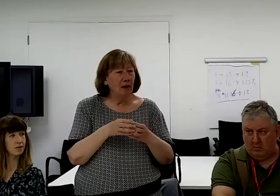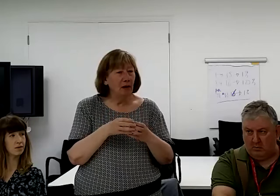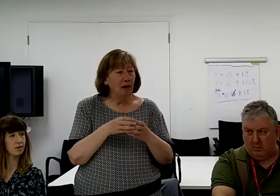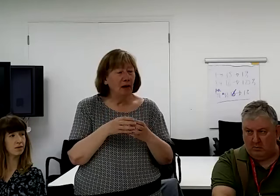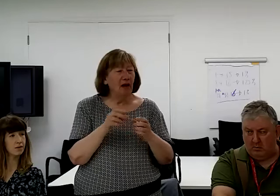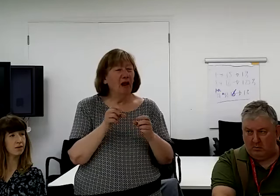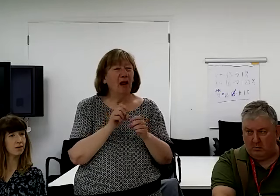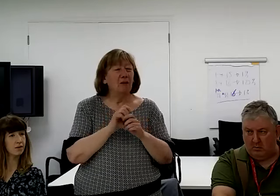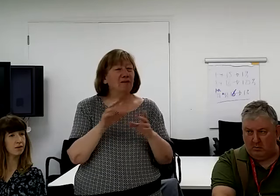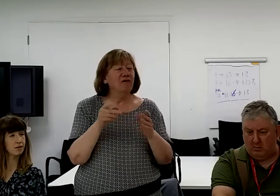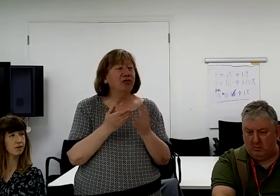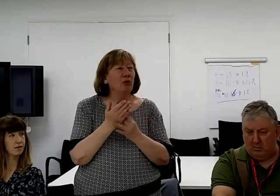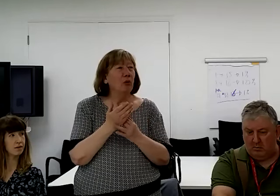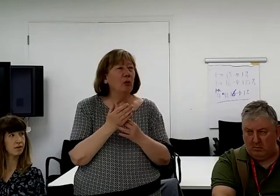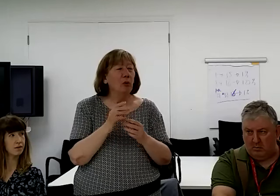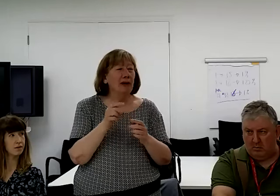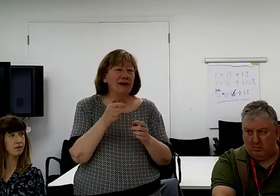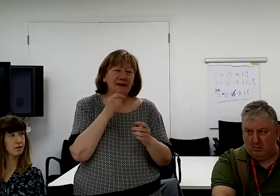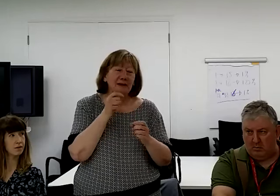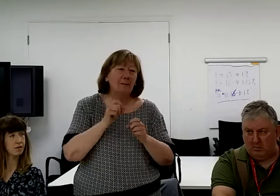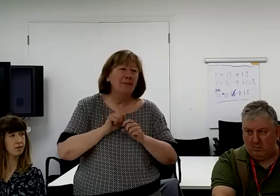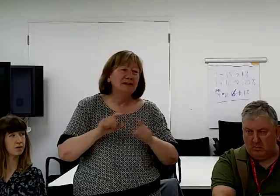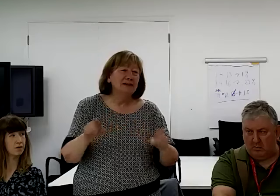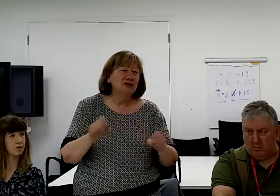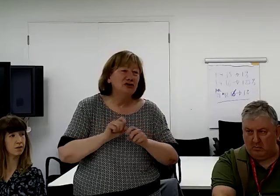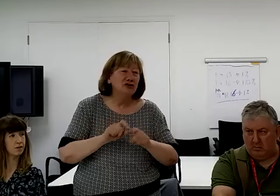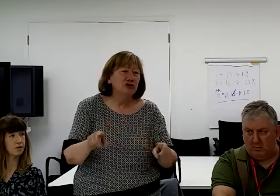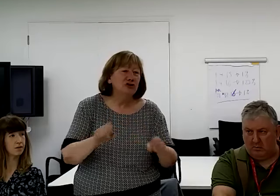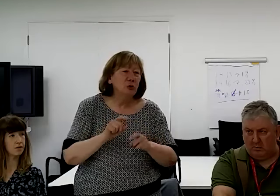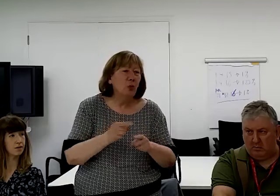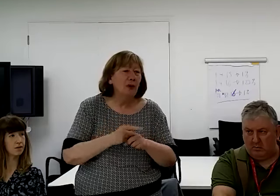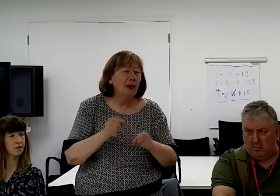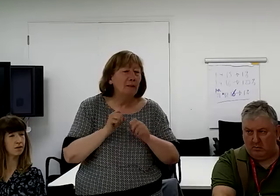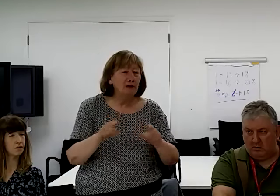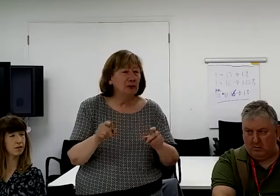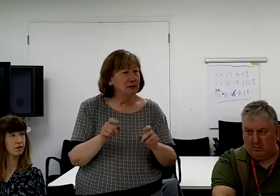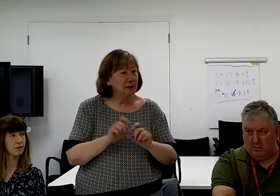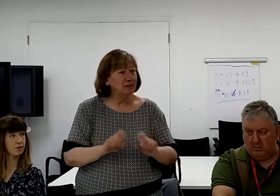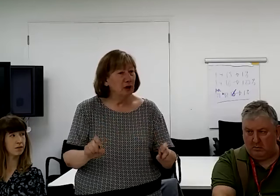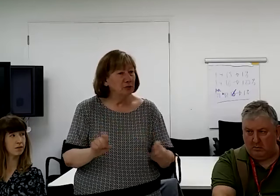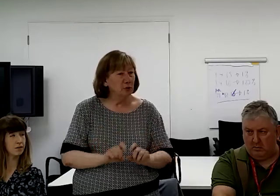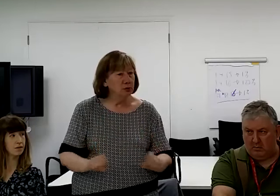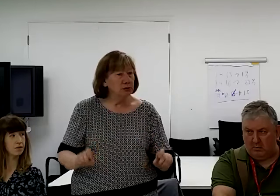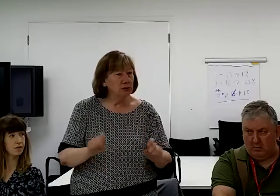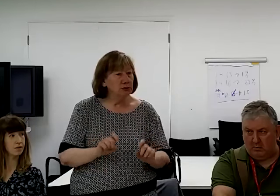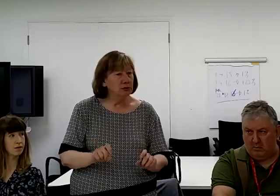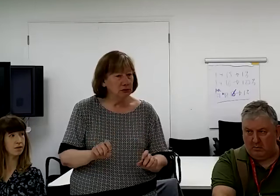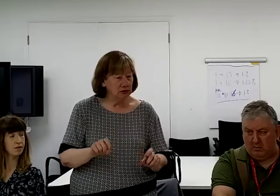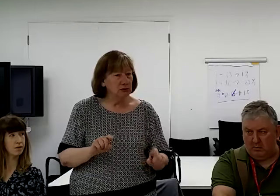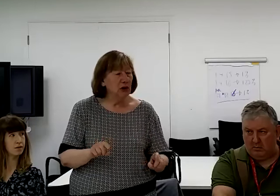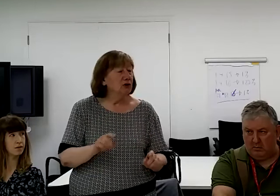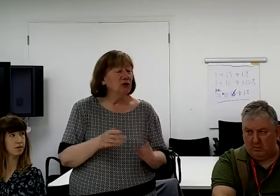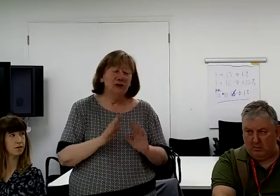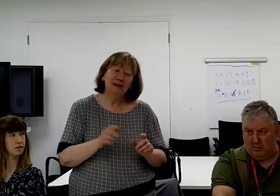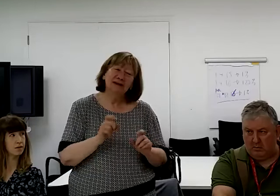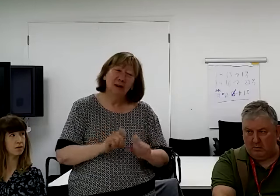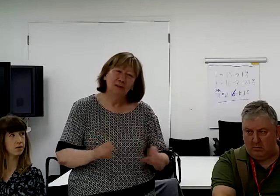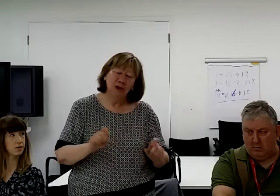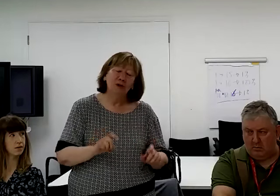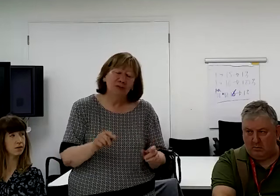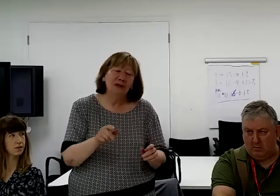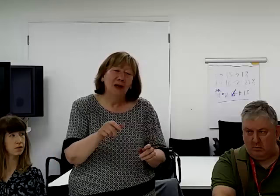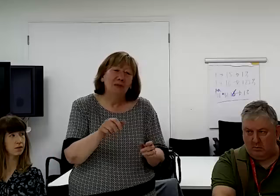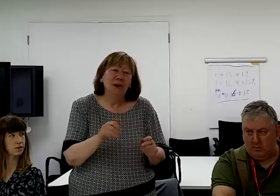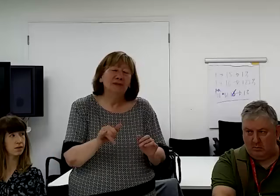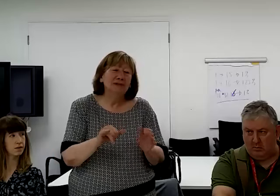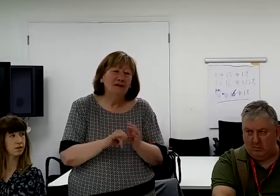last few months, Jeremy Corbyn, through his messages that he'd been sending out, the very quick messages, video